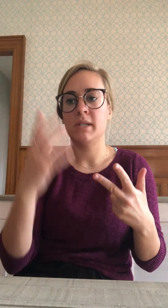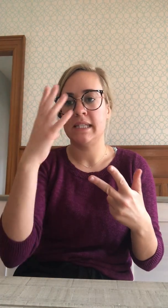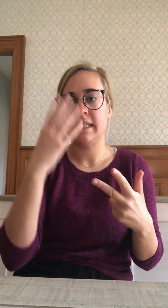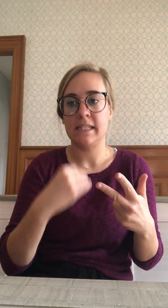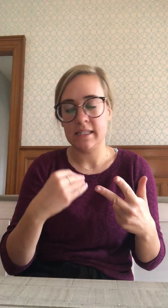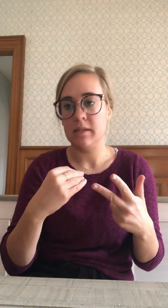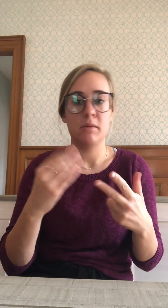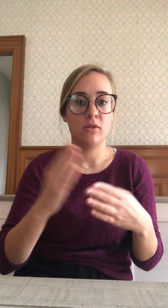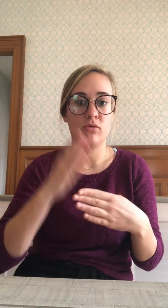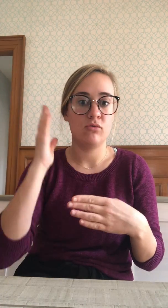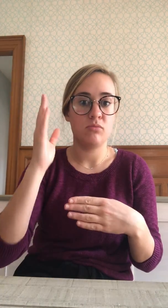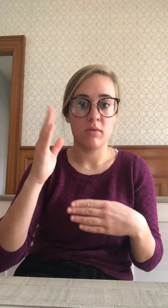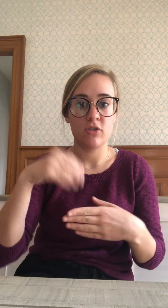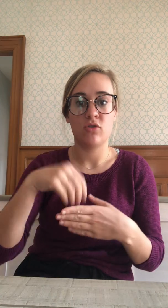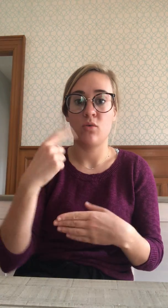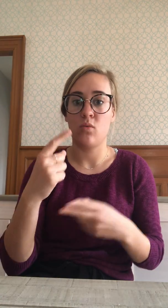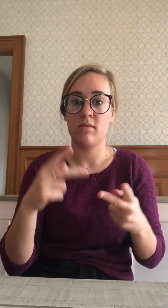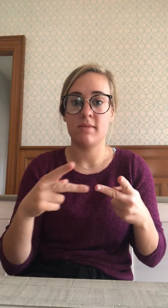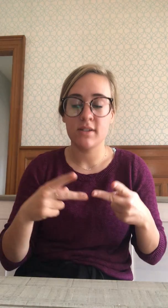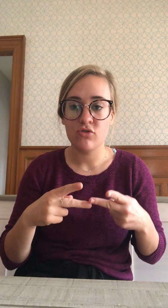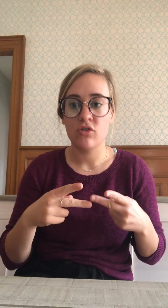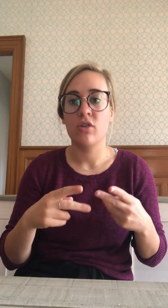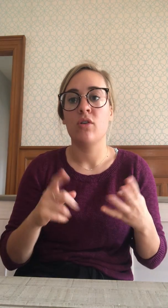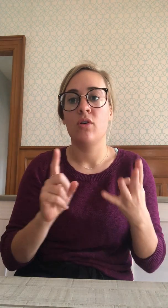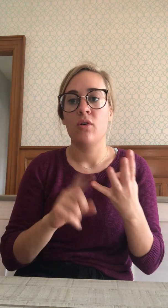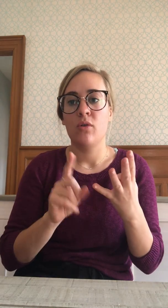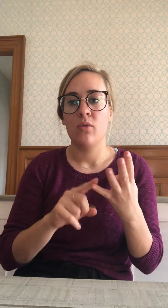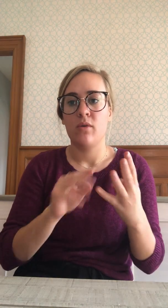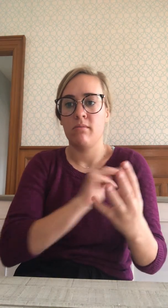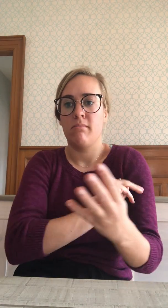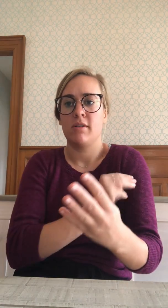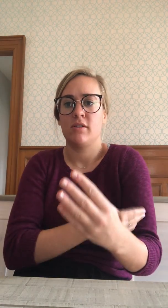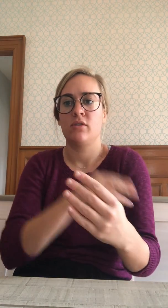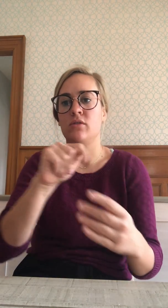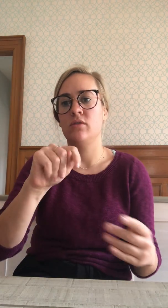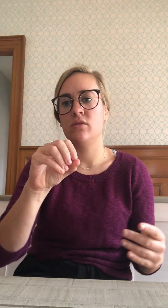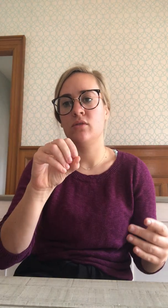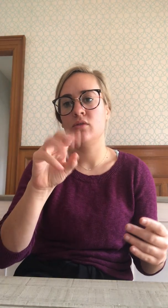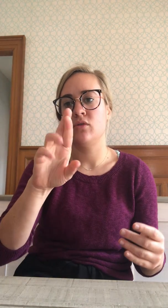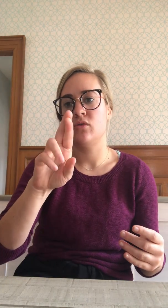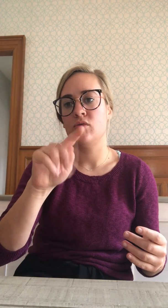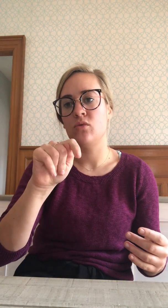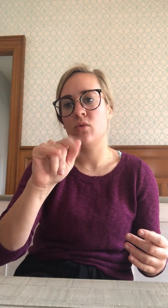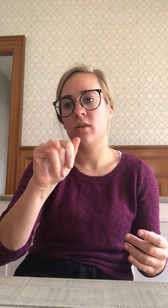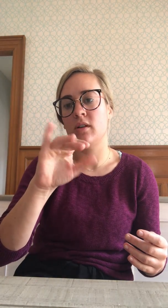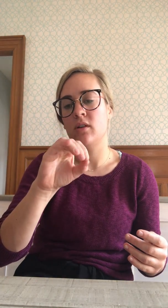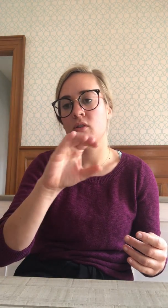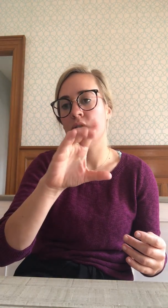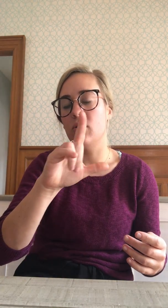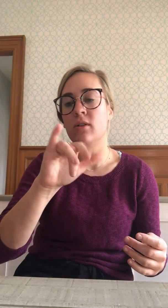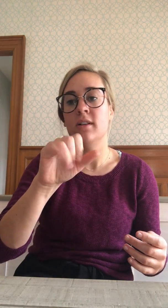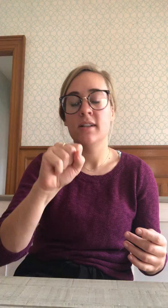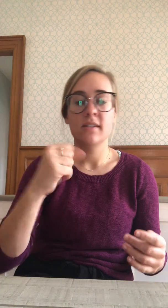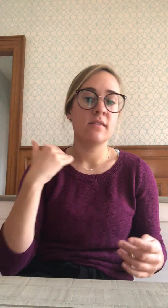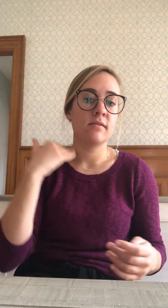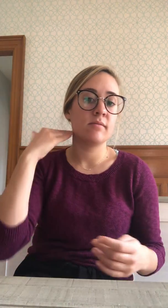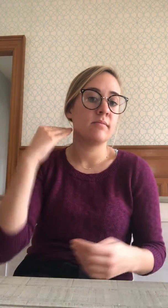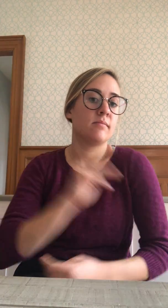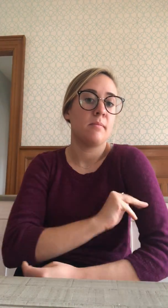position, or a muscular torticollis where the neck muscles are tight and it's difficult for the baby to turn their head.